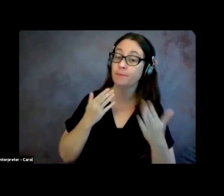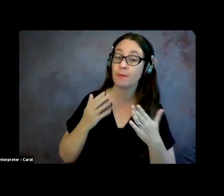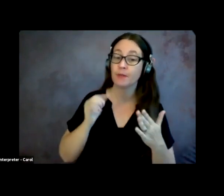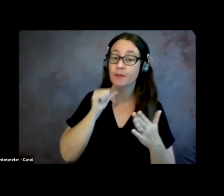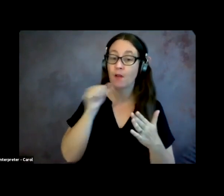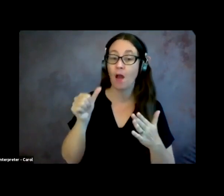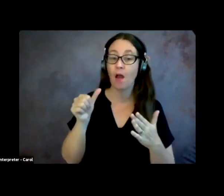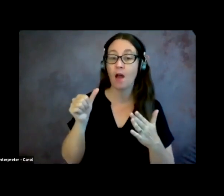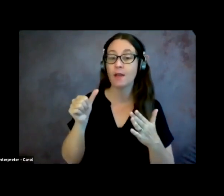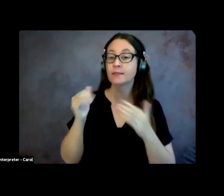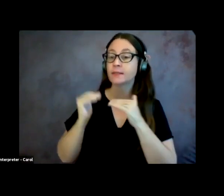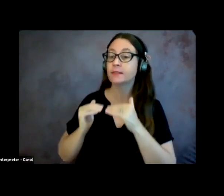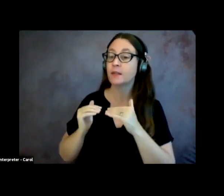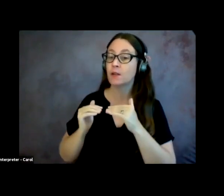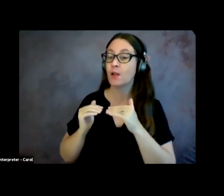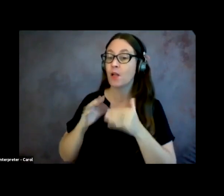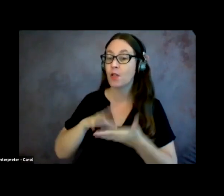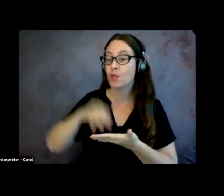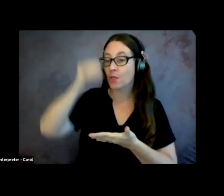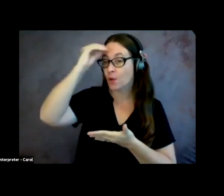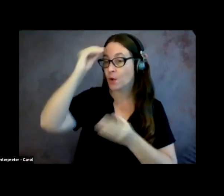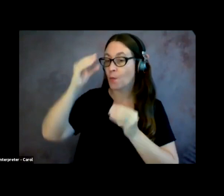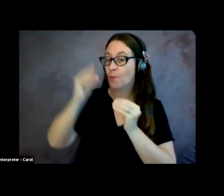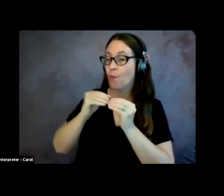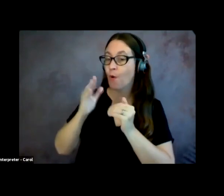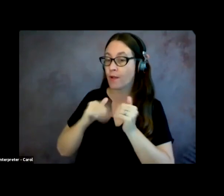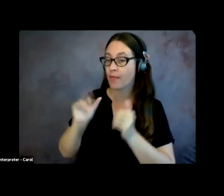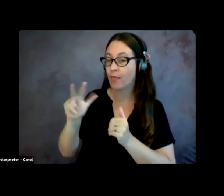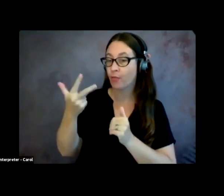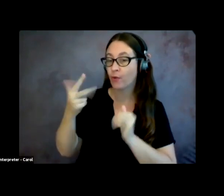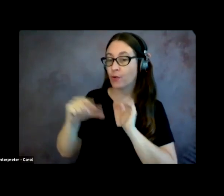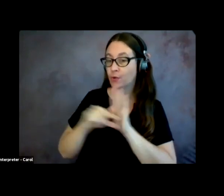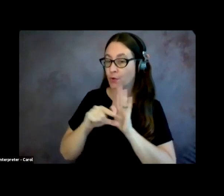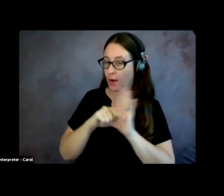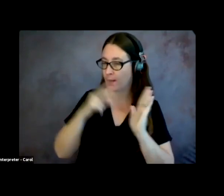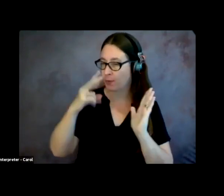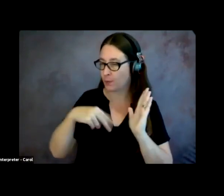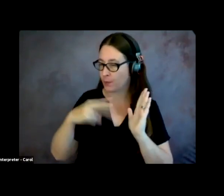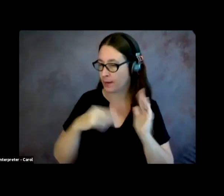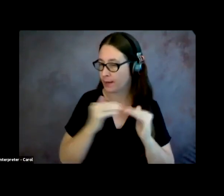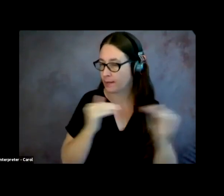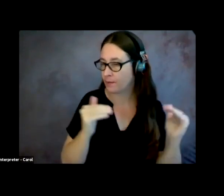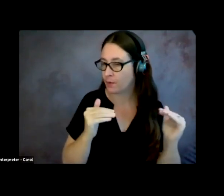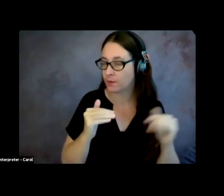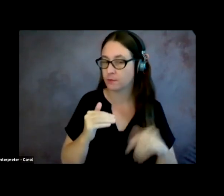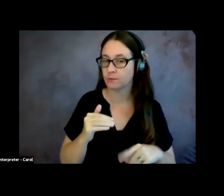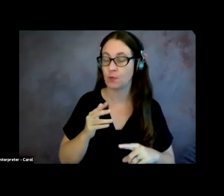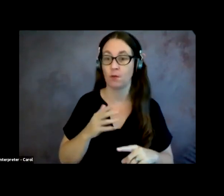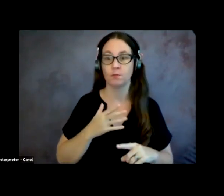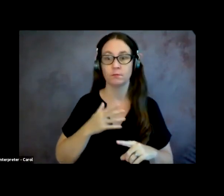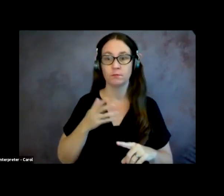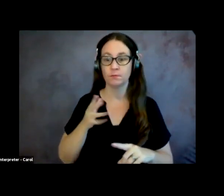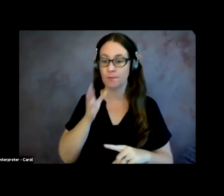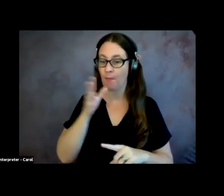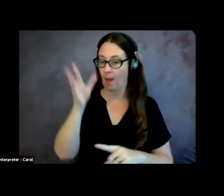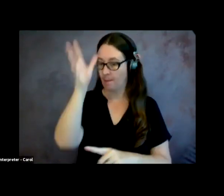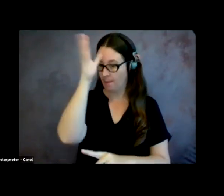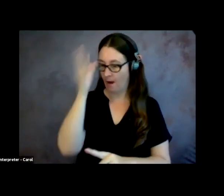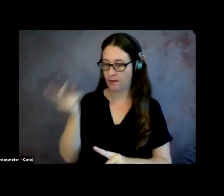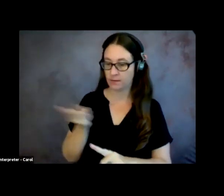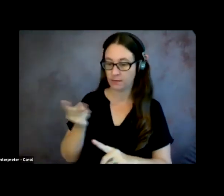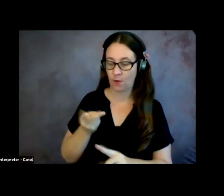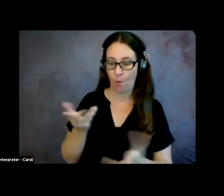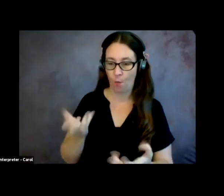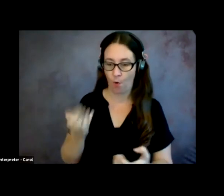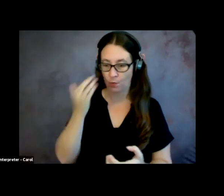grade reading level. Upon hearing this, my parents took off on a mission. They wanted to find out the cause of my hearing loss and how